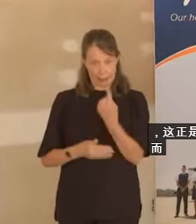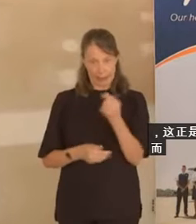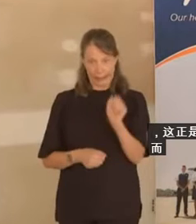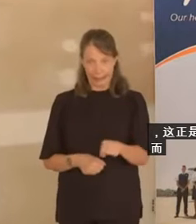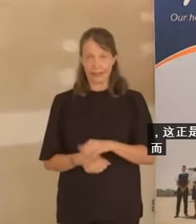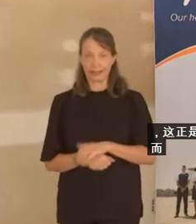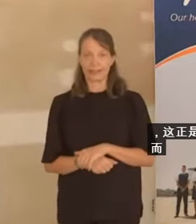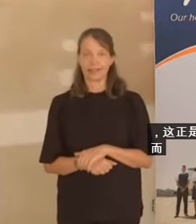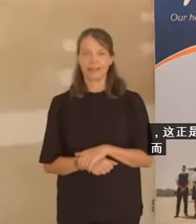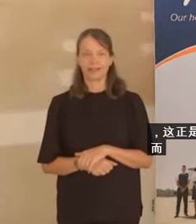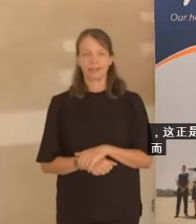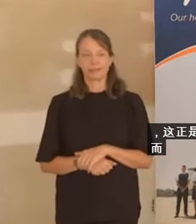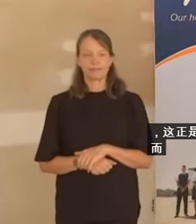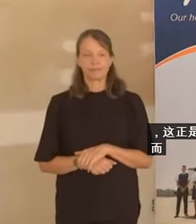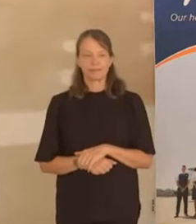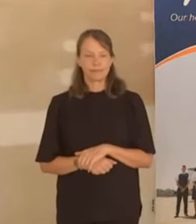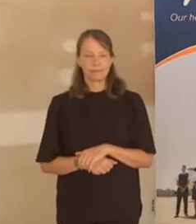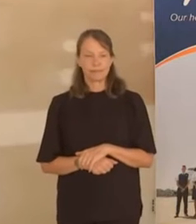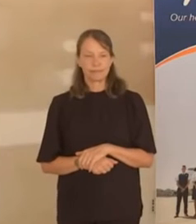not